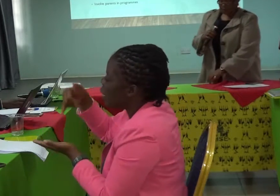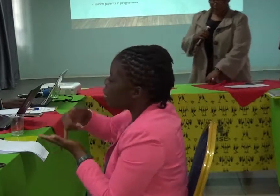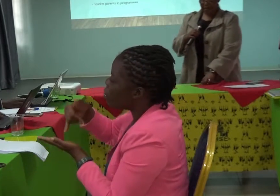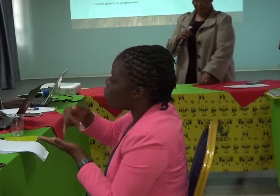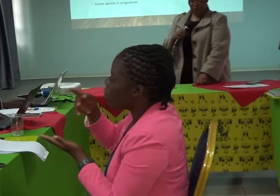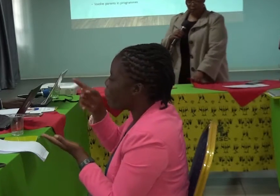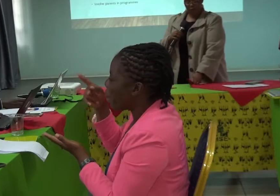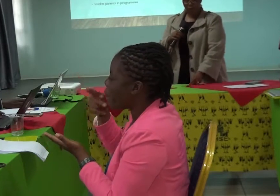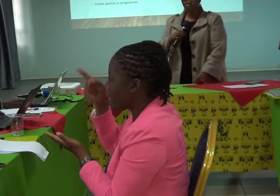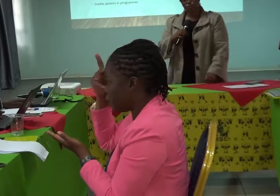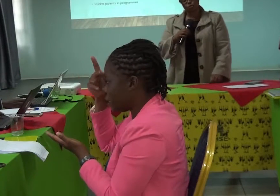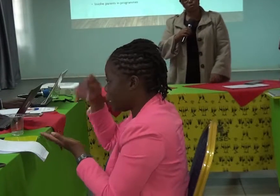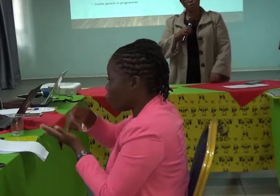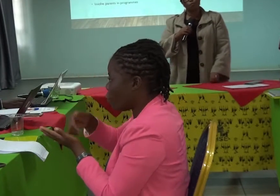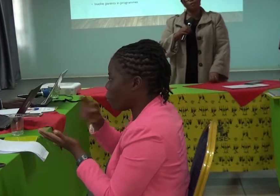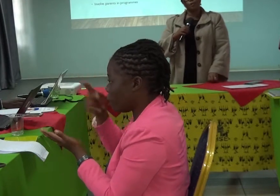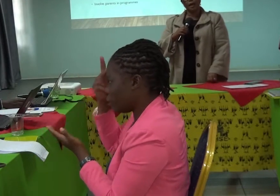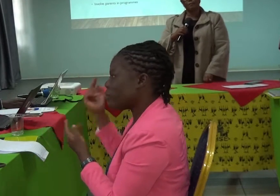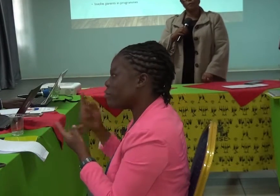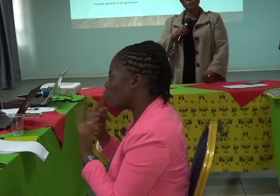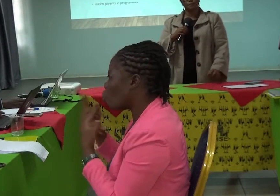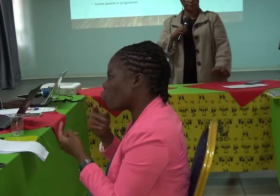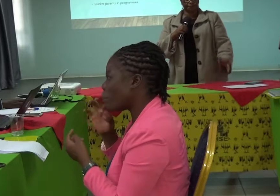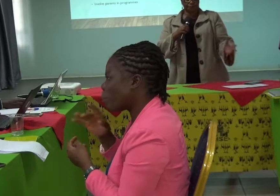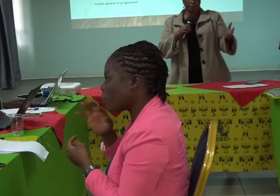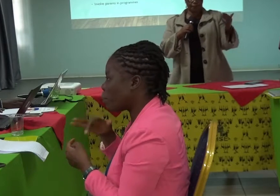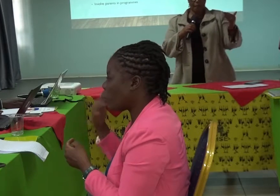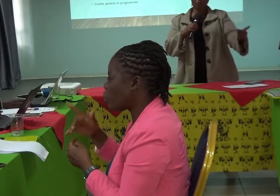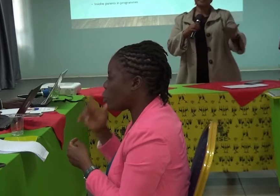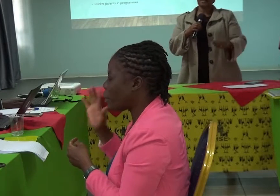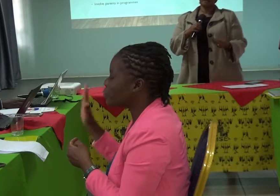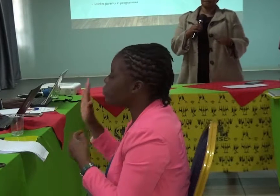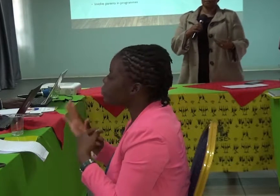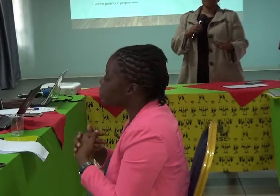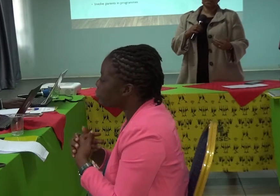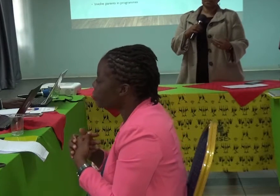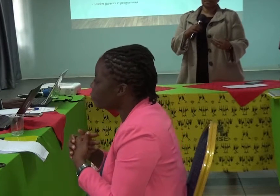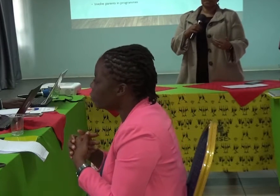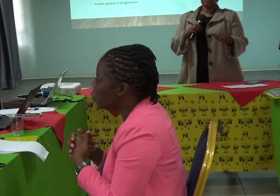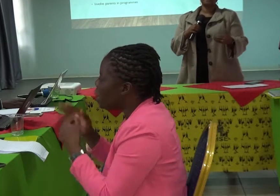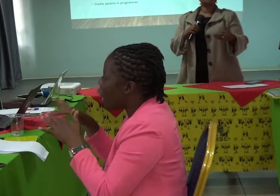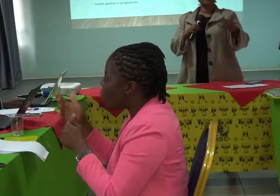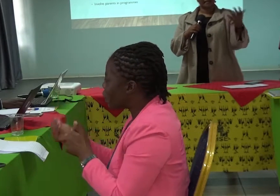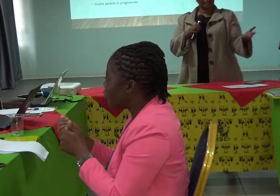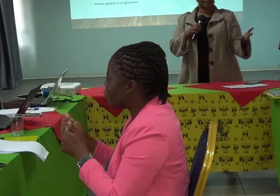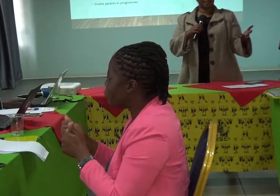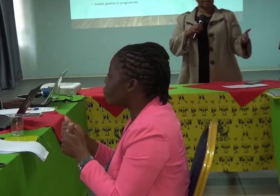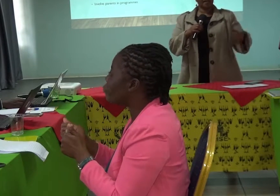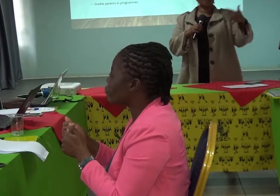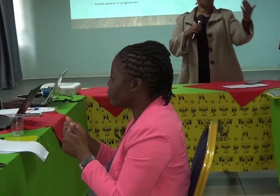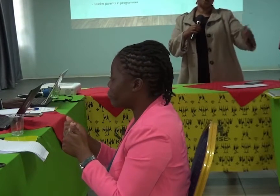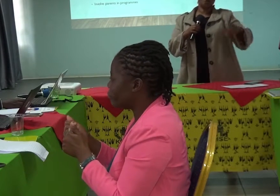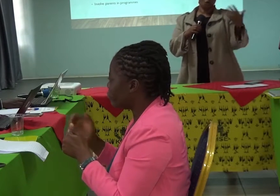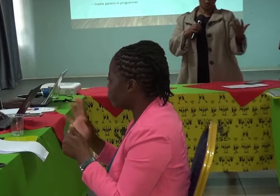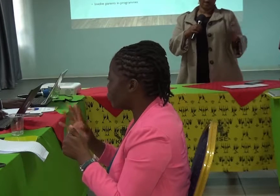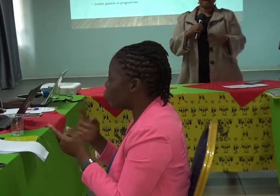so that parents are not only called to school to be told about how the child performed in terms of grades. Can